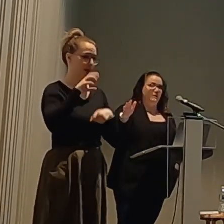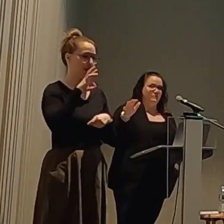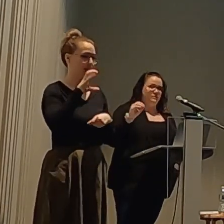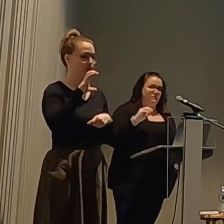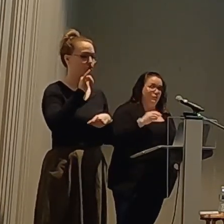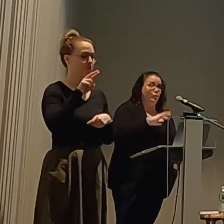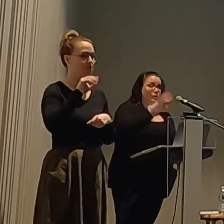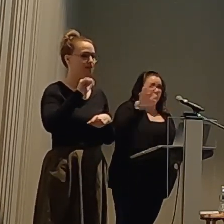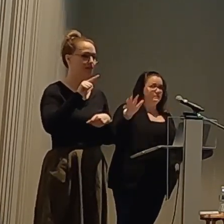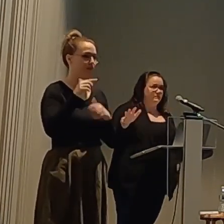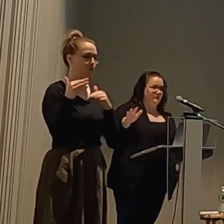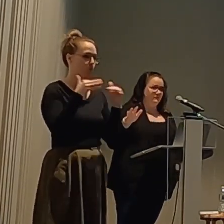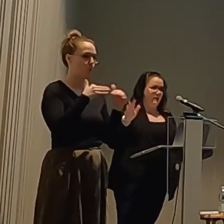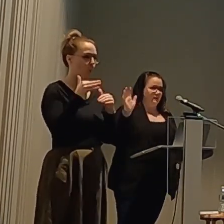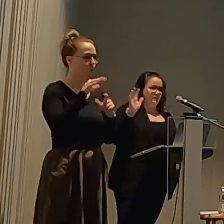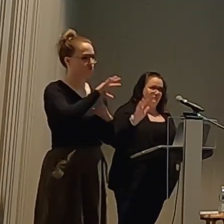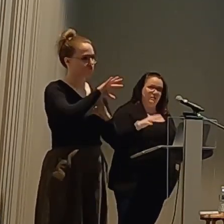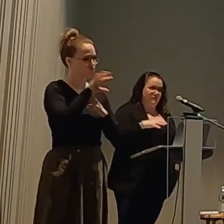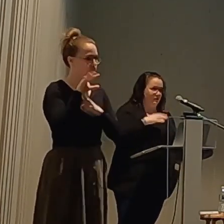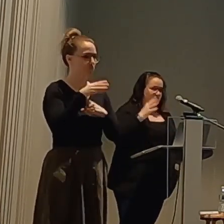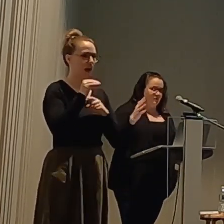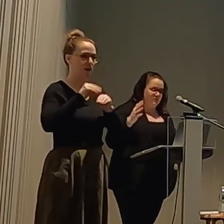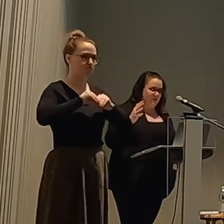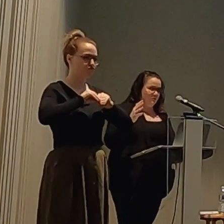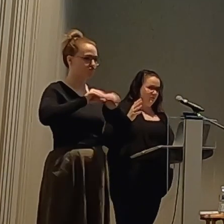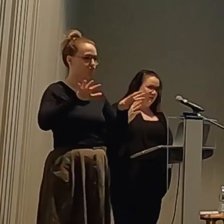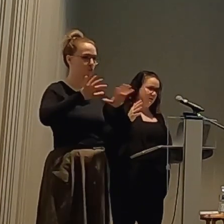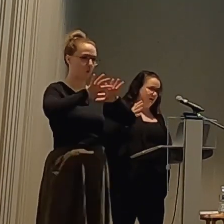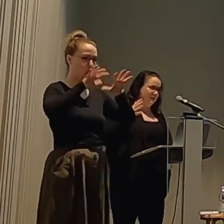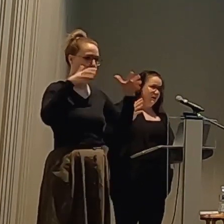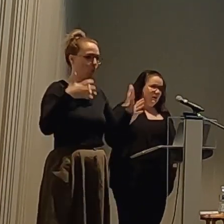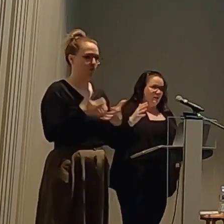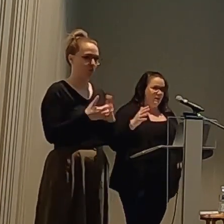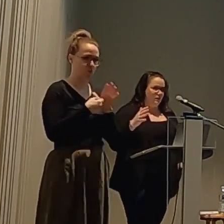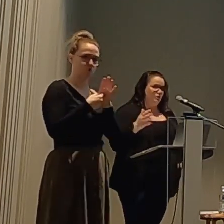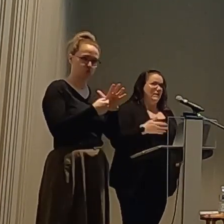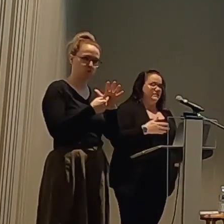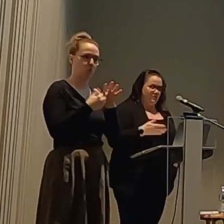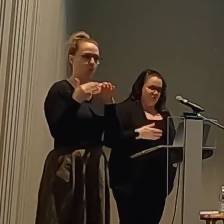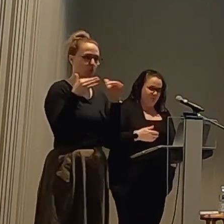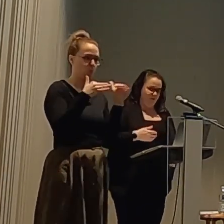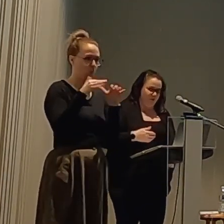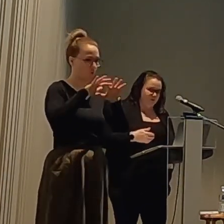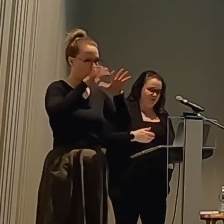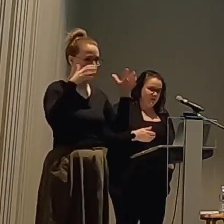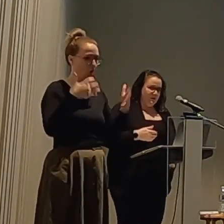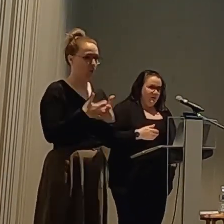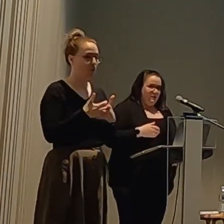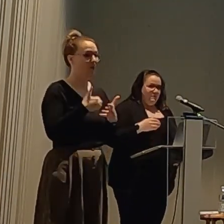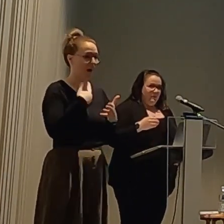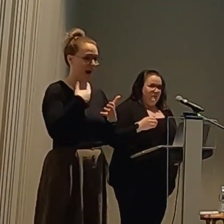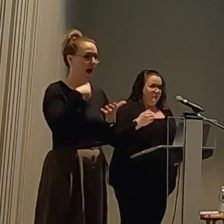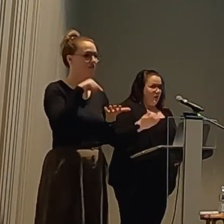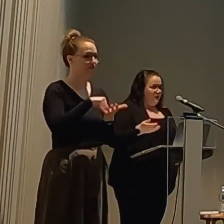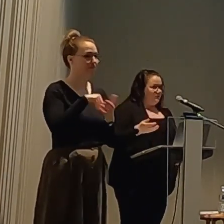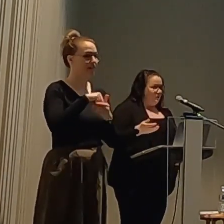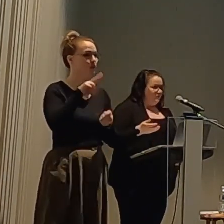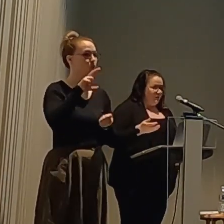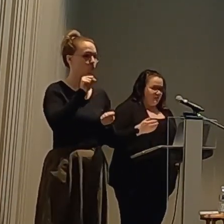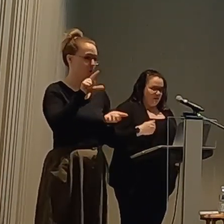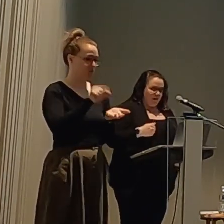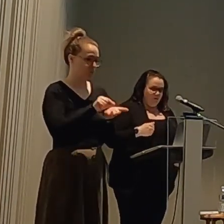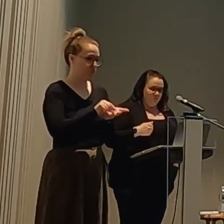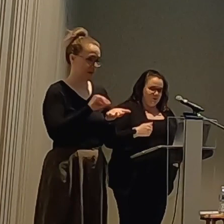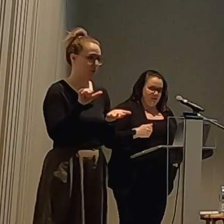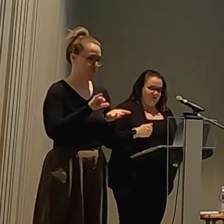distributed throughout the world. In fact, there were articles about Guernica in US newspapers. But